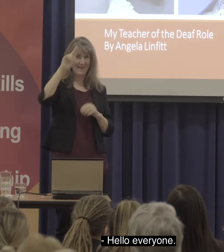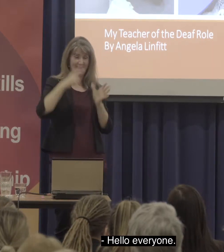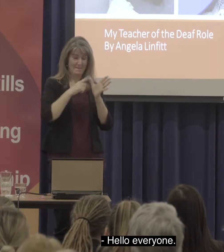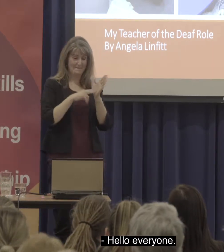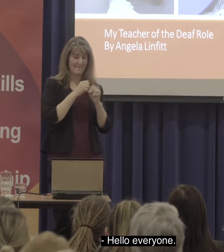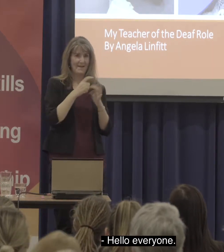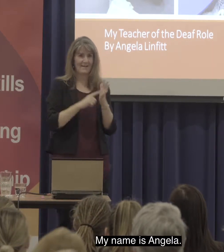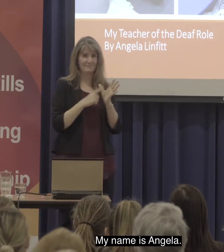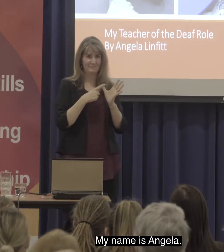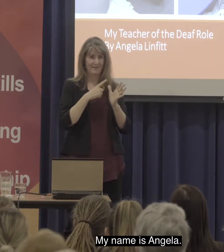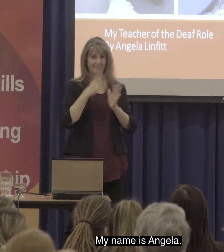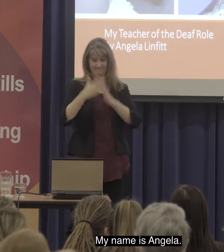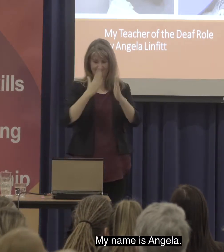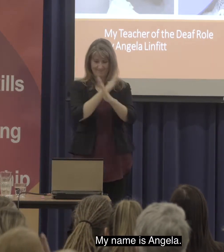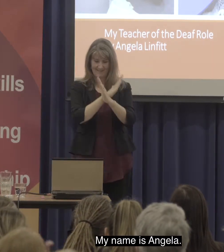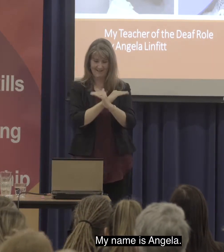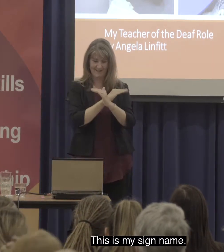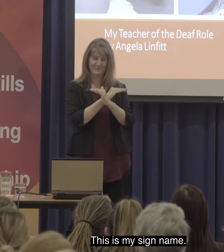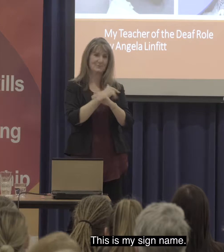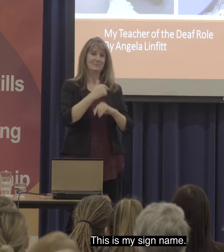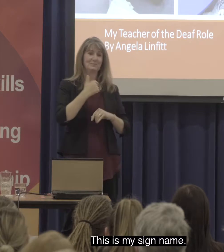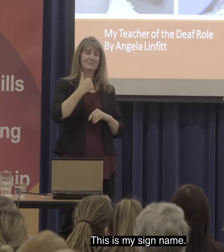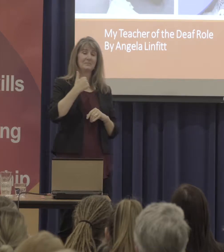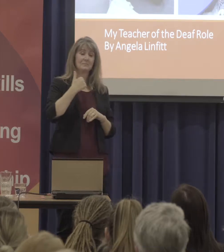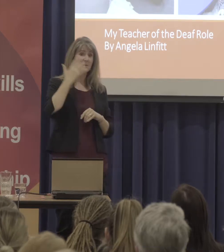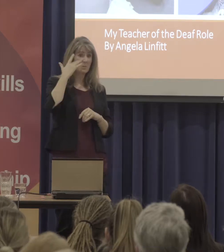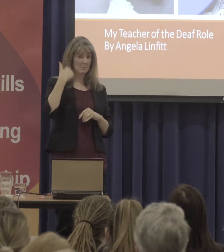Hello everyone, my name is Angela. This is my son name.